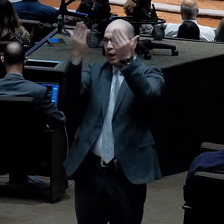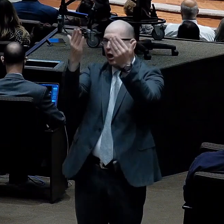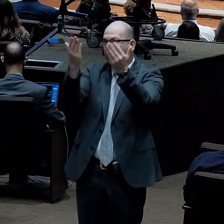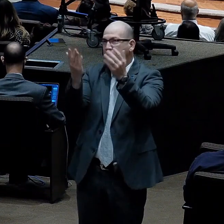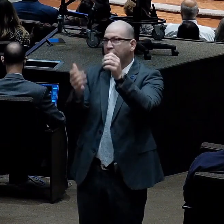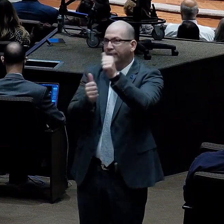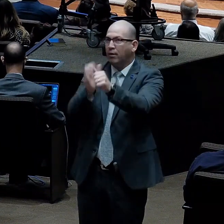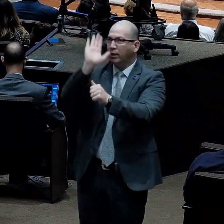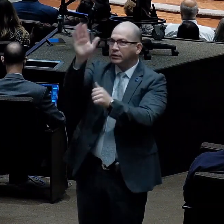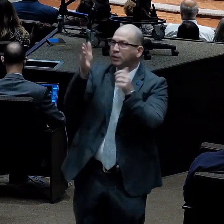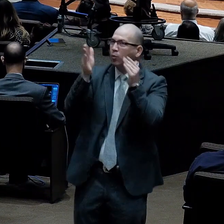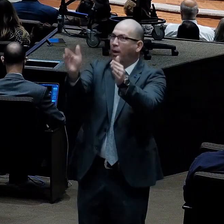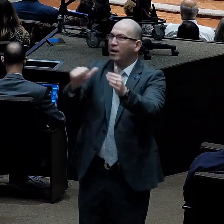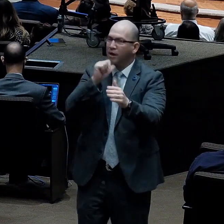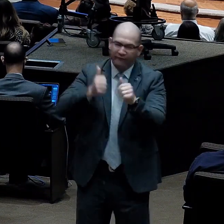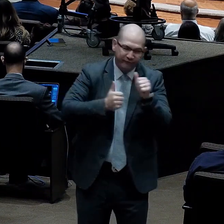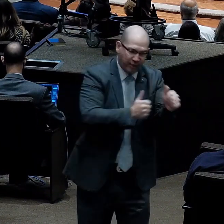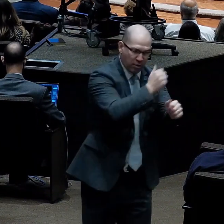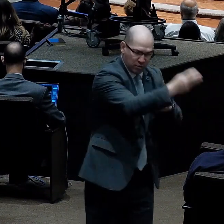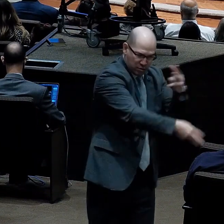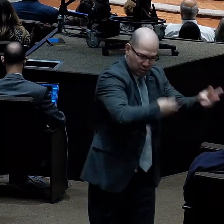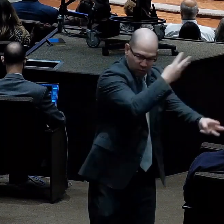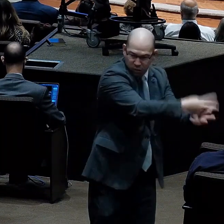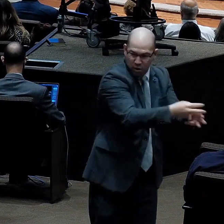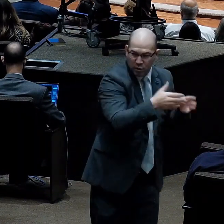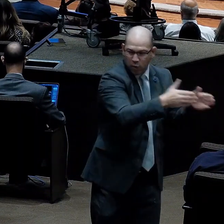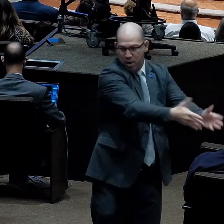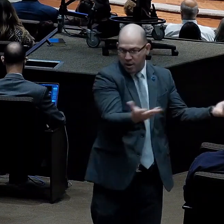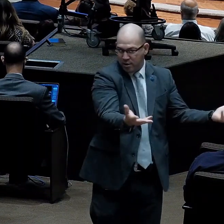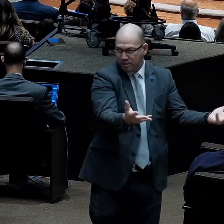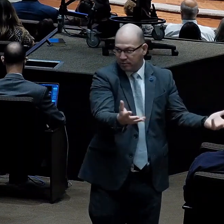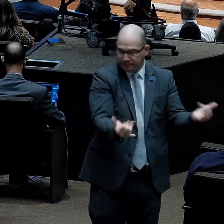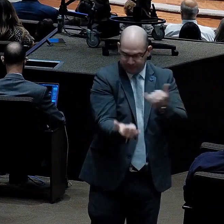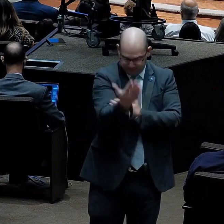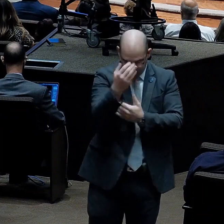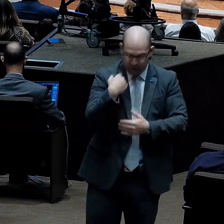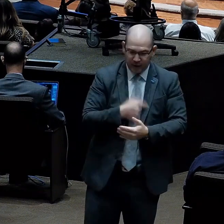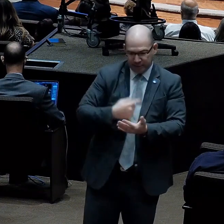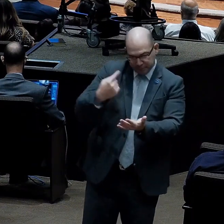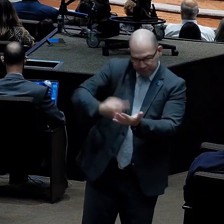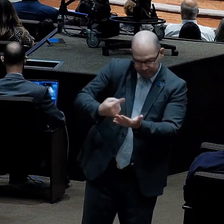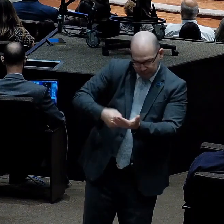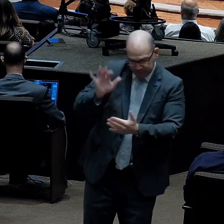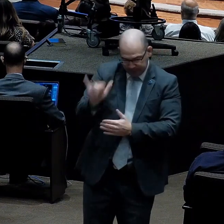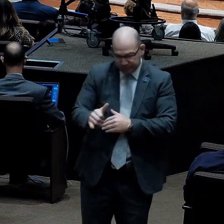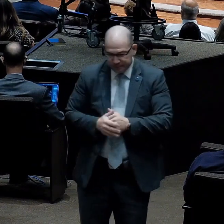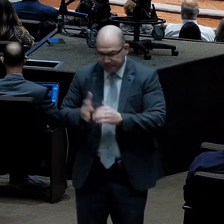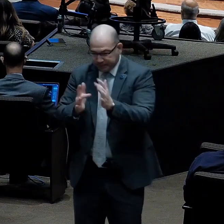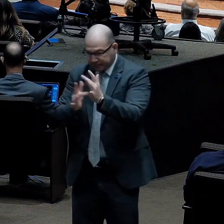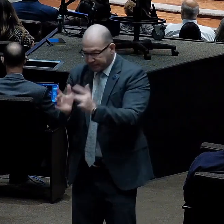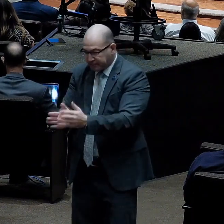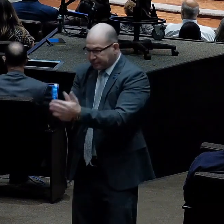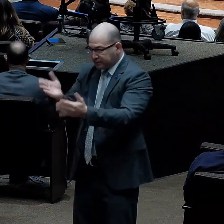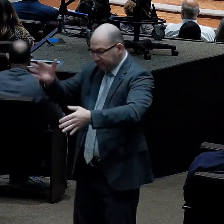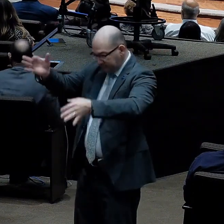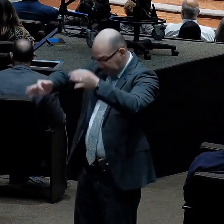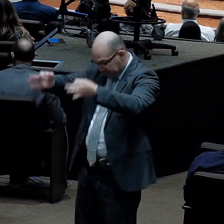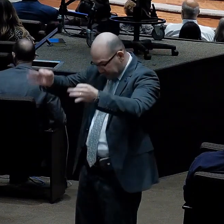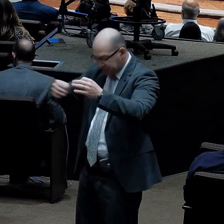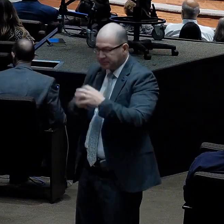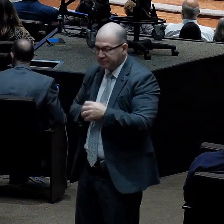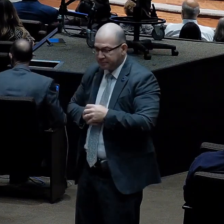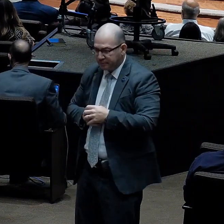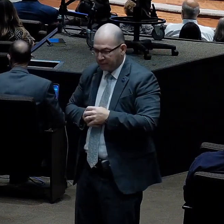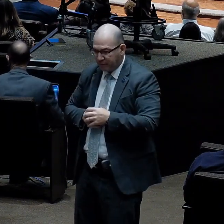teachings of the Word of God. And so this morning we saw the biblical concept of doing justly. We saw the